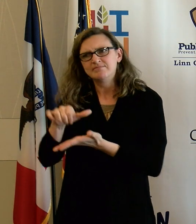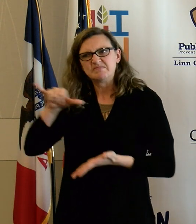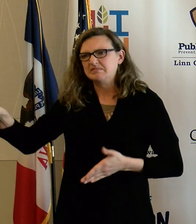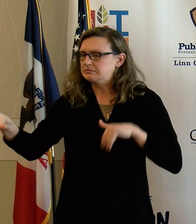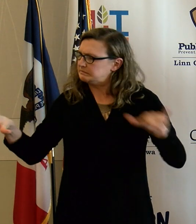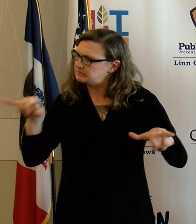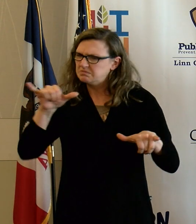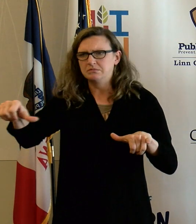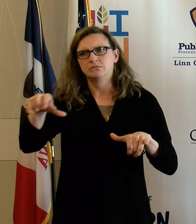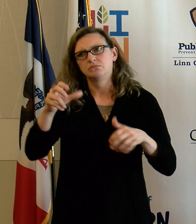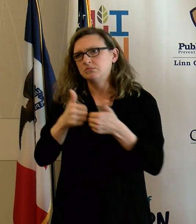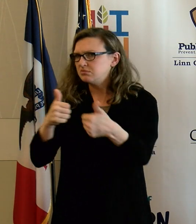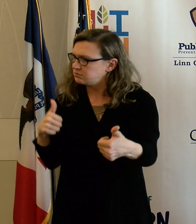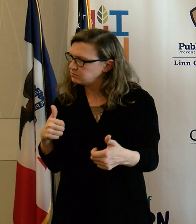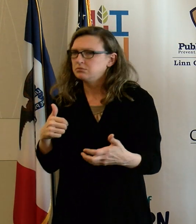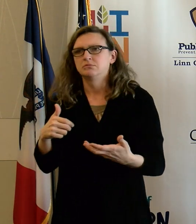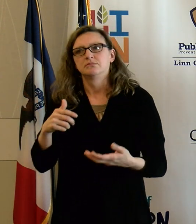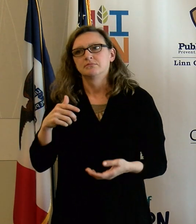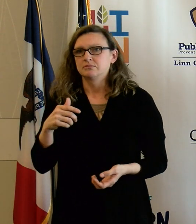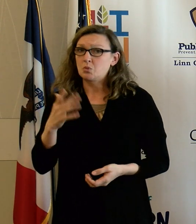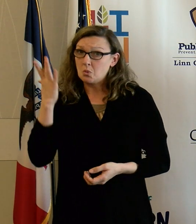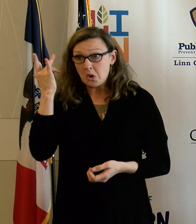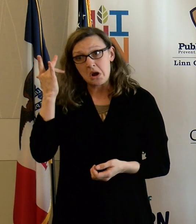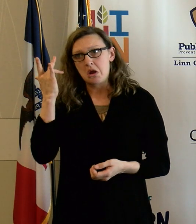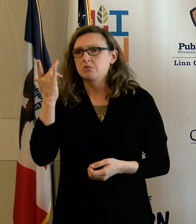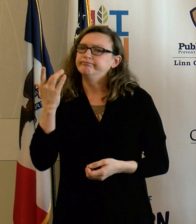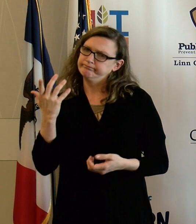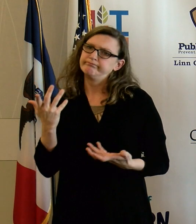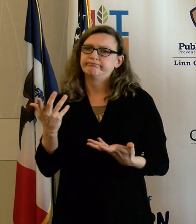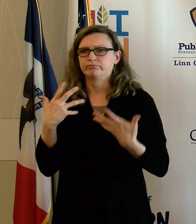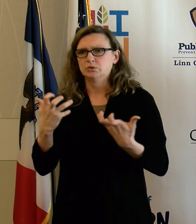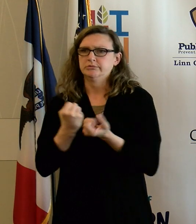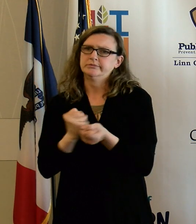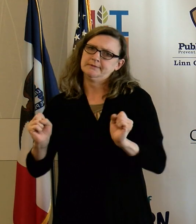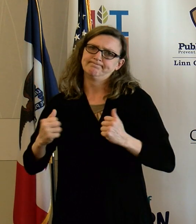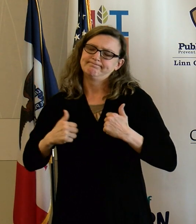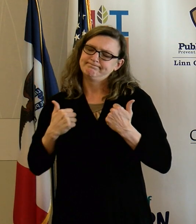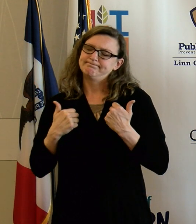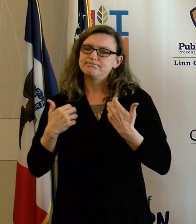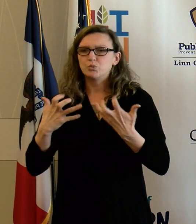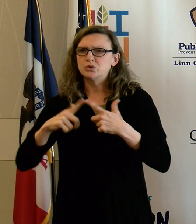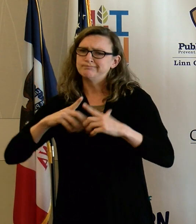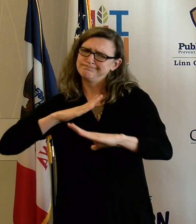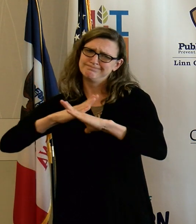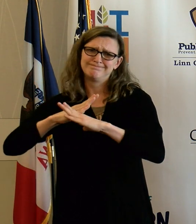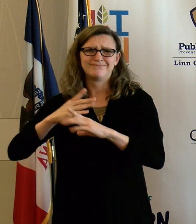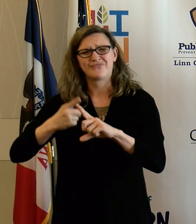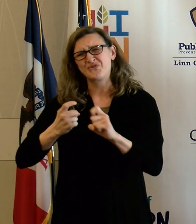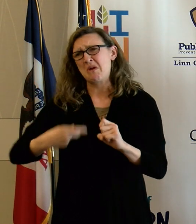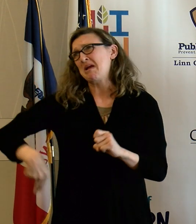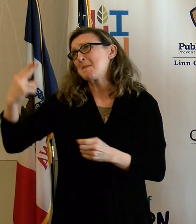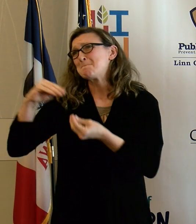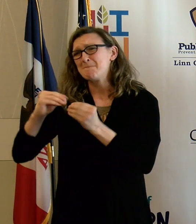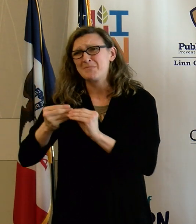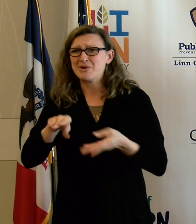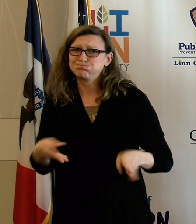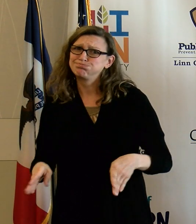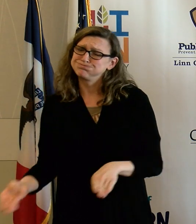little and losing more folks in our community. These decisions are never arrived at